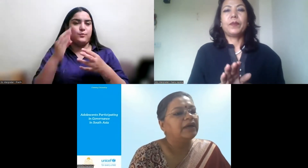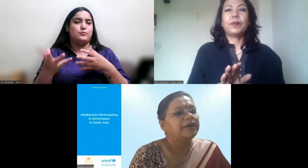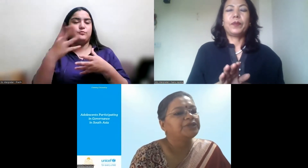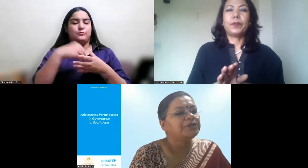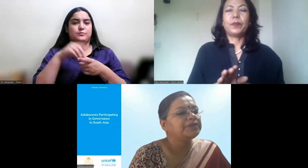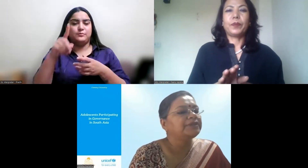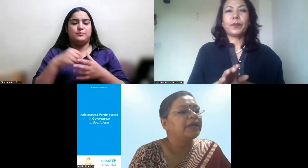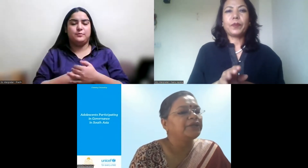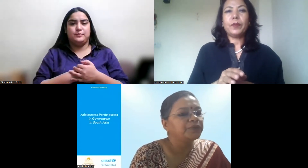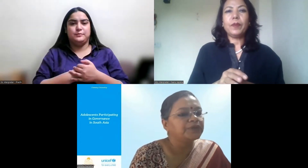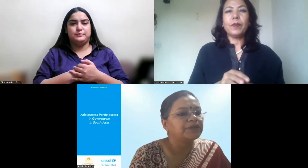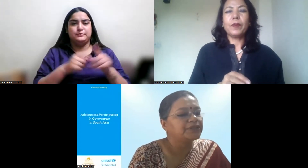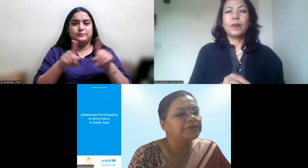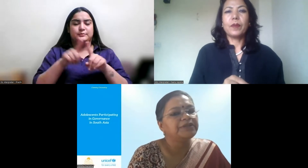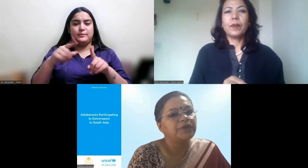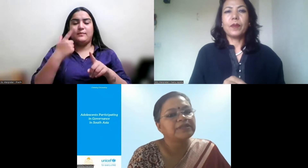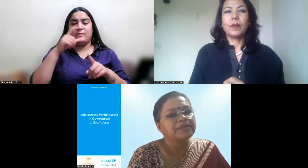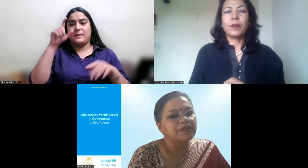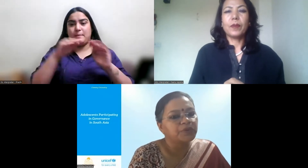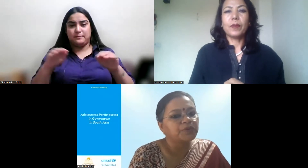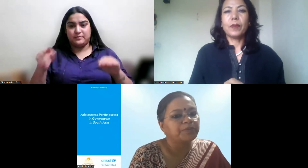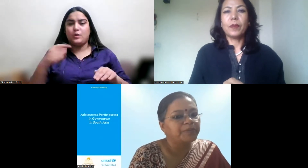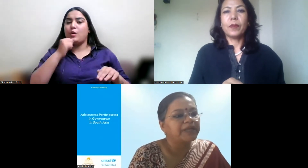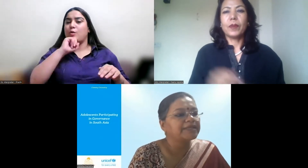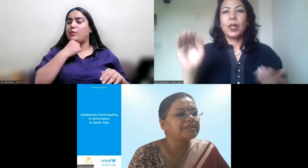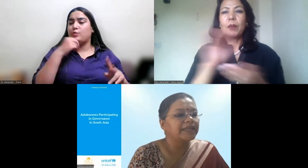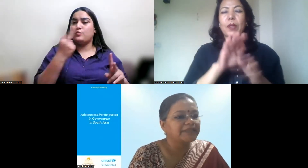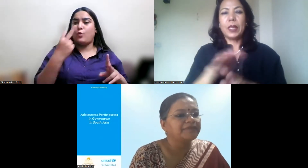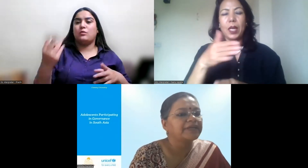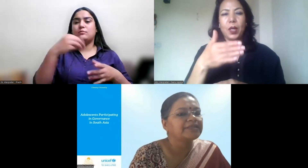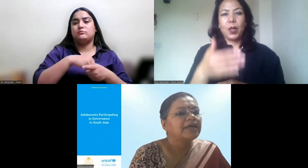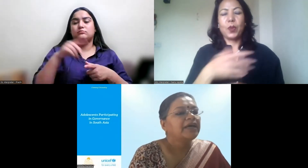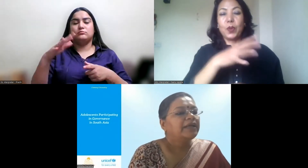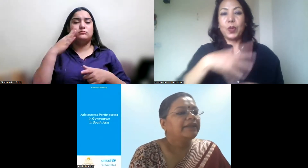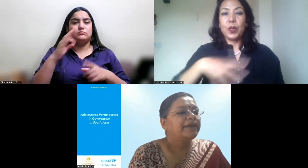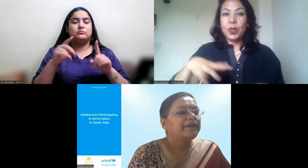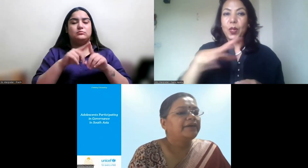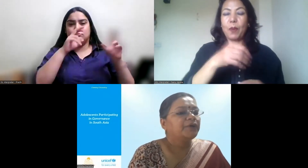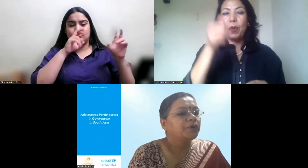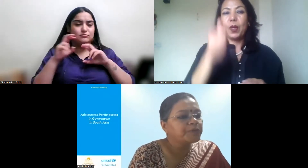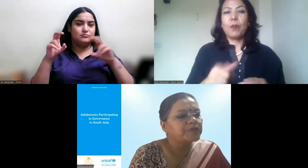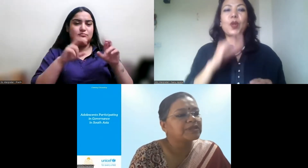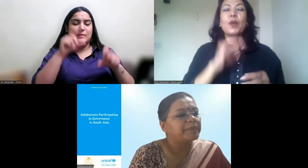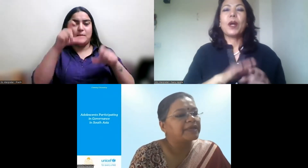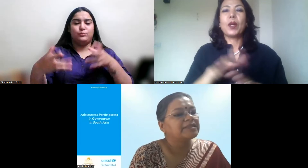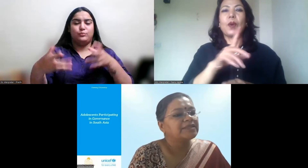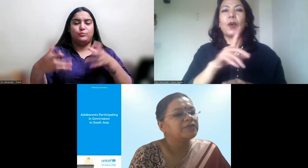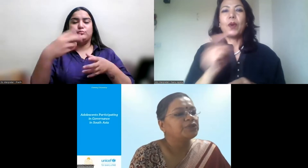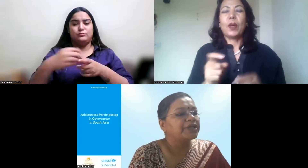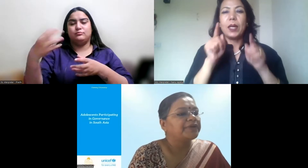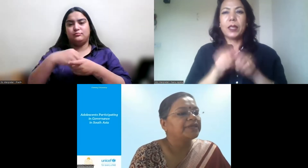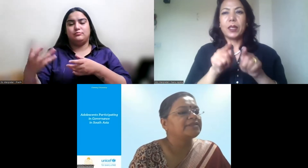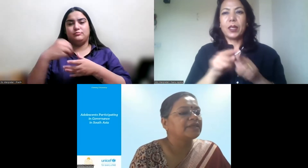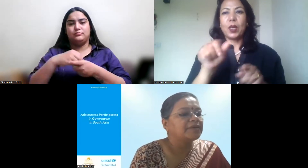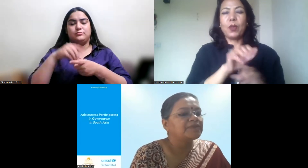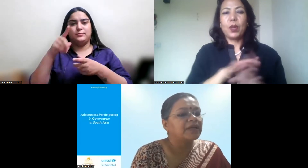undertaken. Children, adolescents and youth were mobilized, collectivized. Their groups was capacitated on